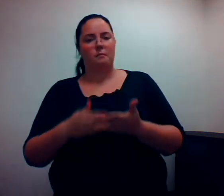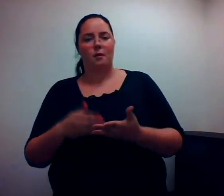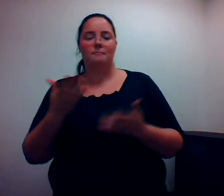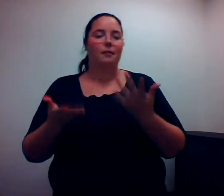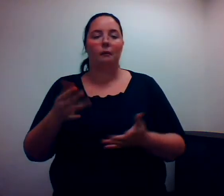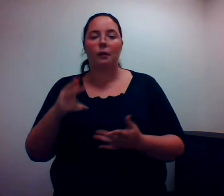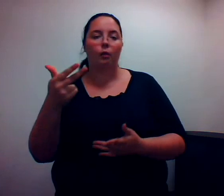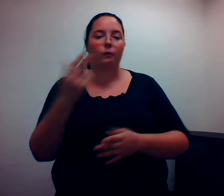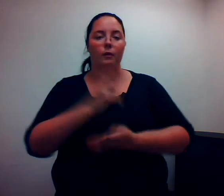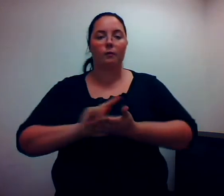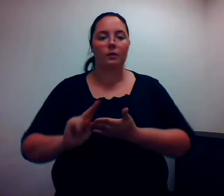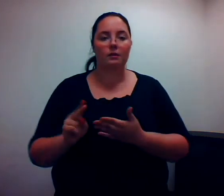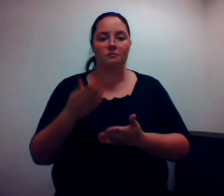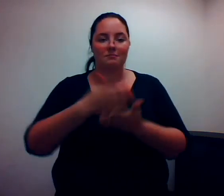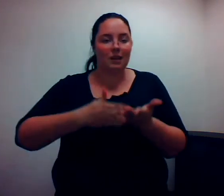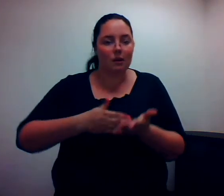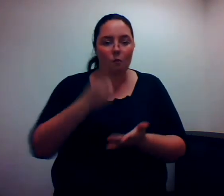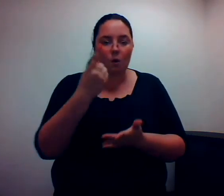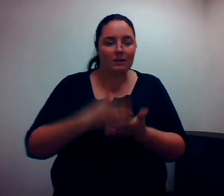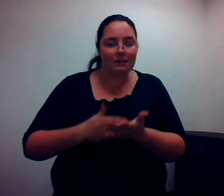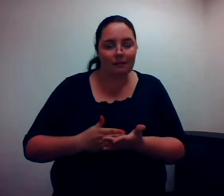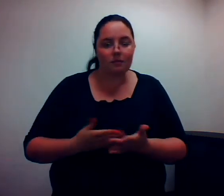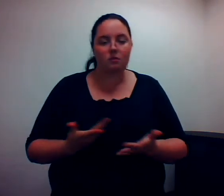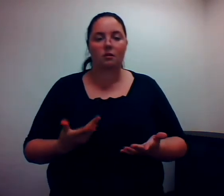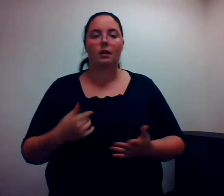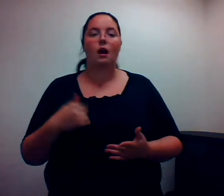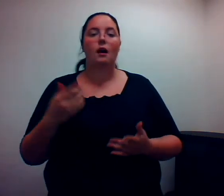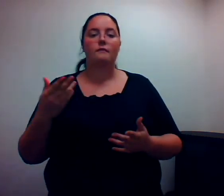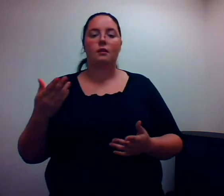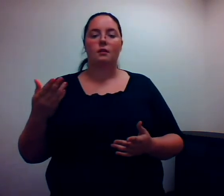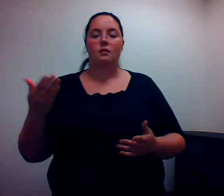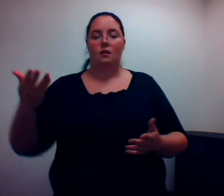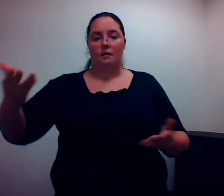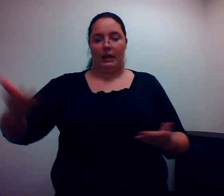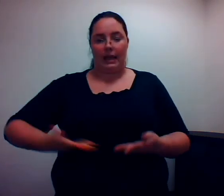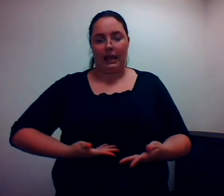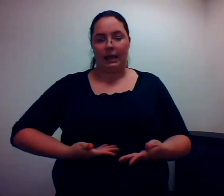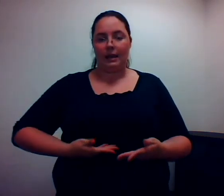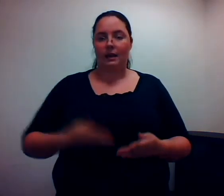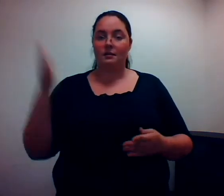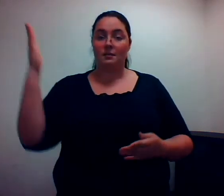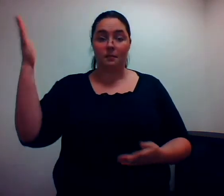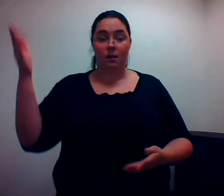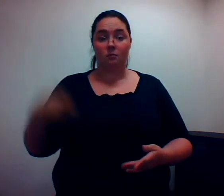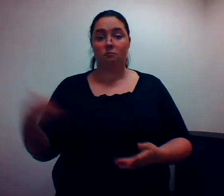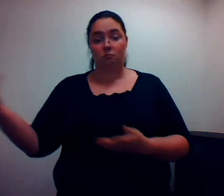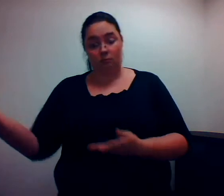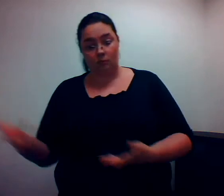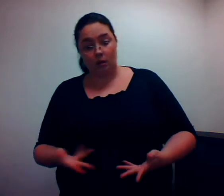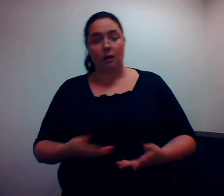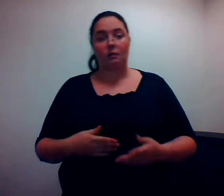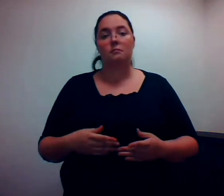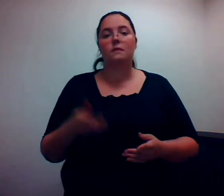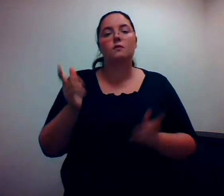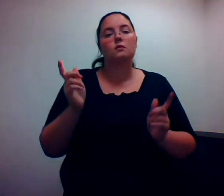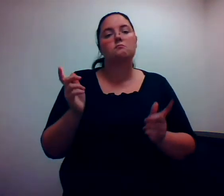guest speaker come to class from each of those areas and do a little mini lecture on some important content that